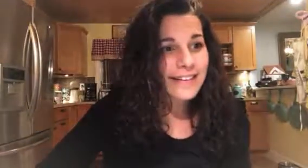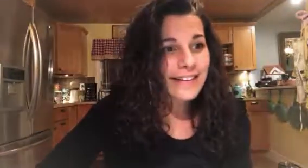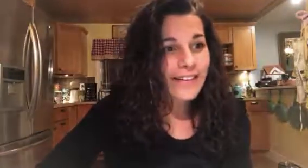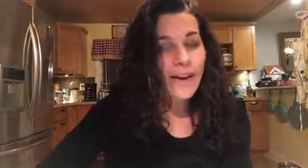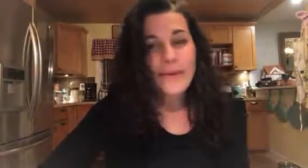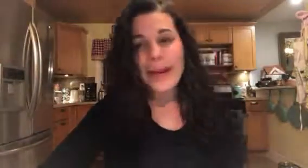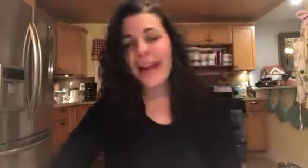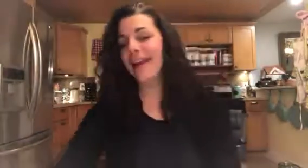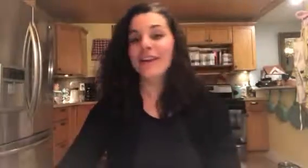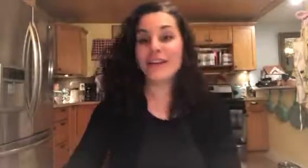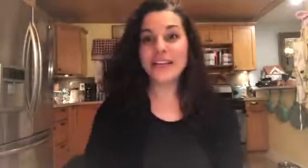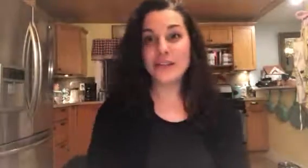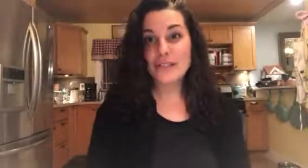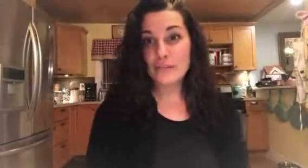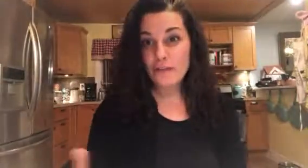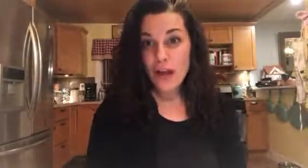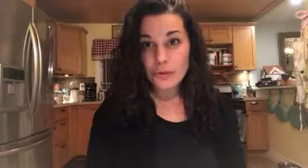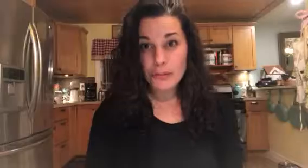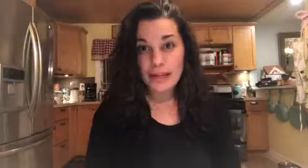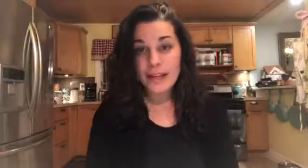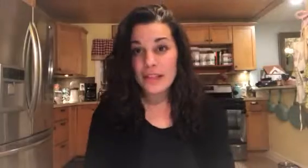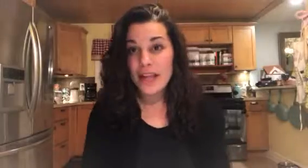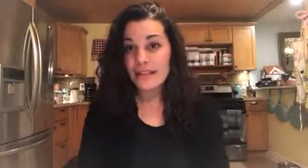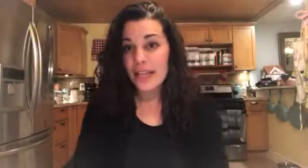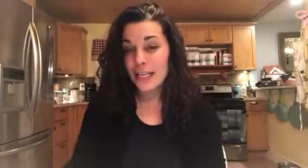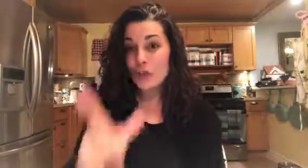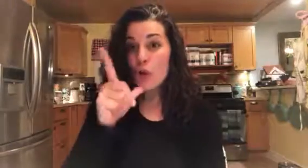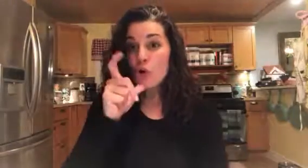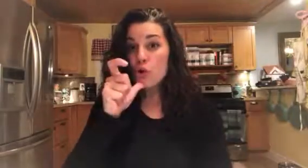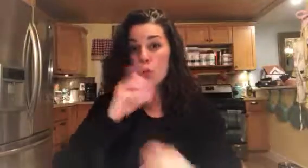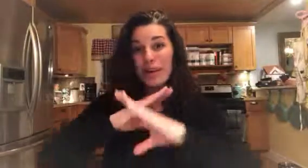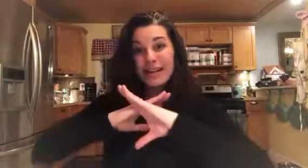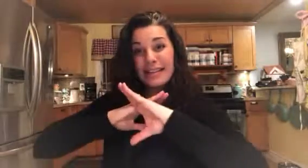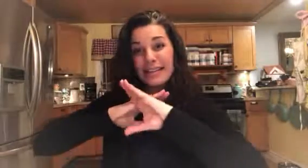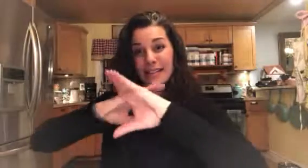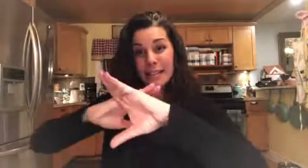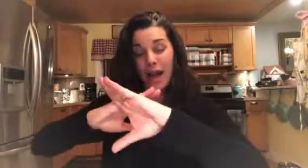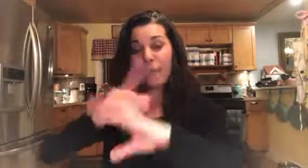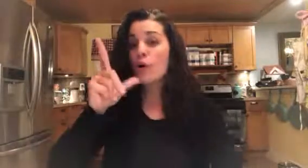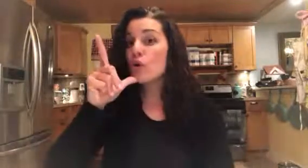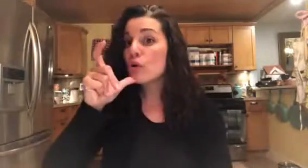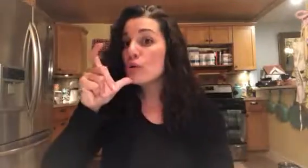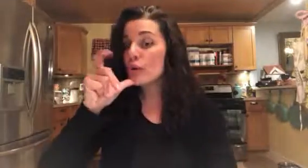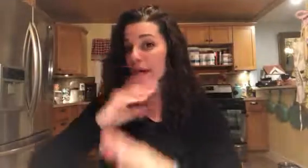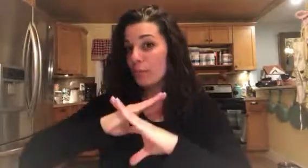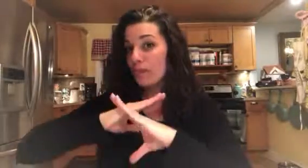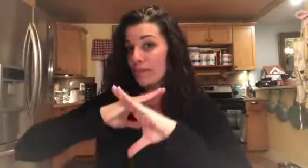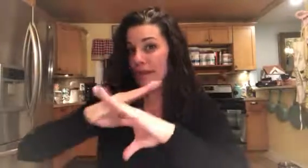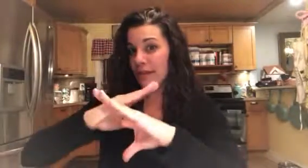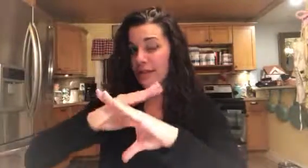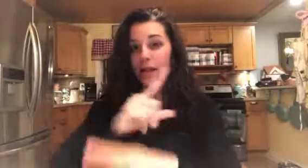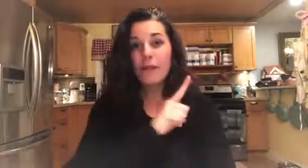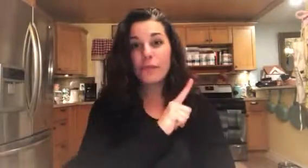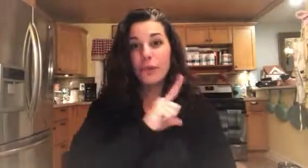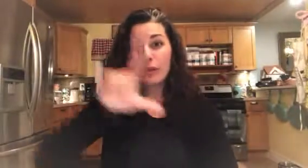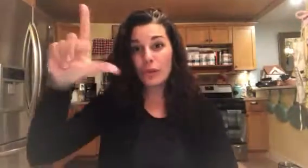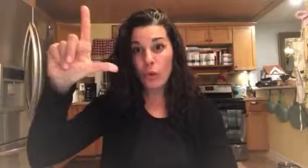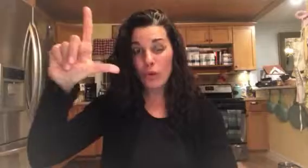Almighty? Okay, good. So if you're following me, the next line is, who can stop, who can prevent the